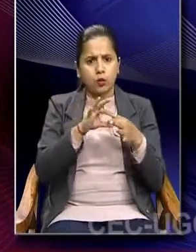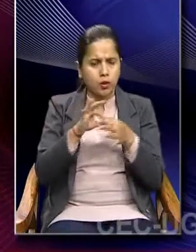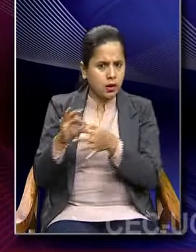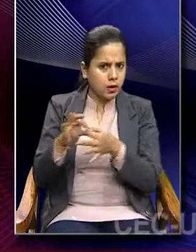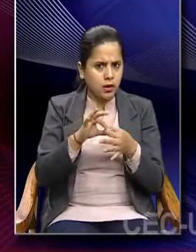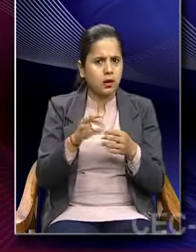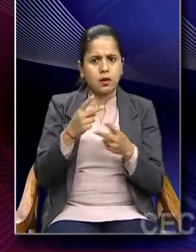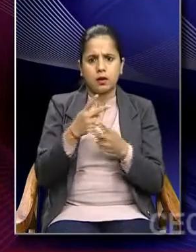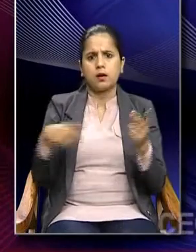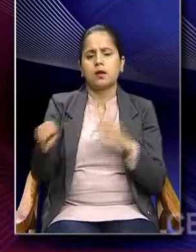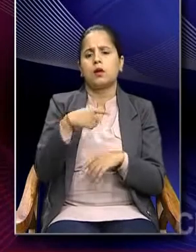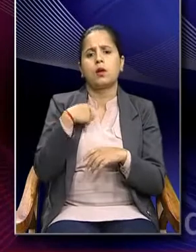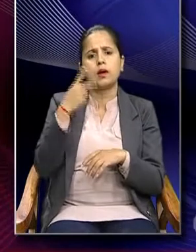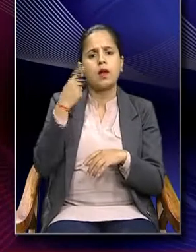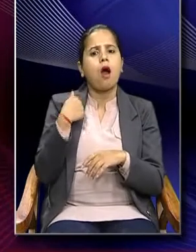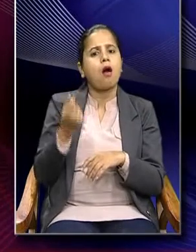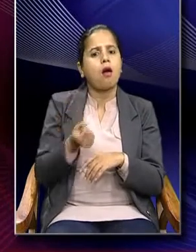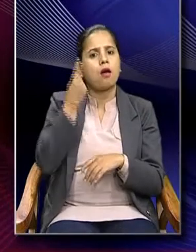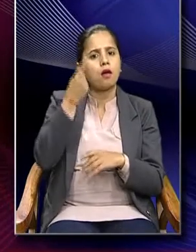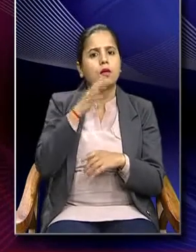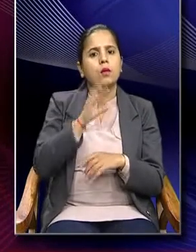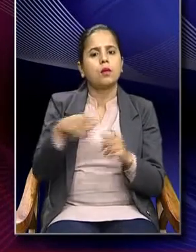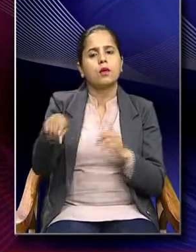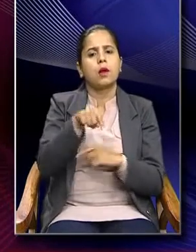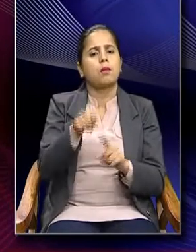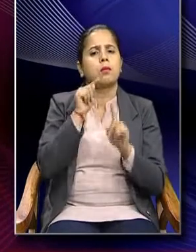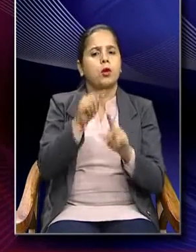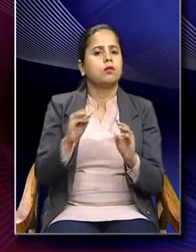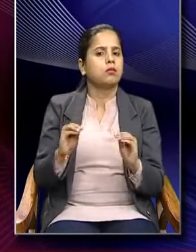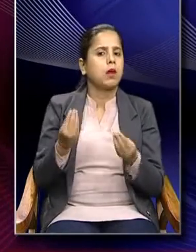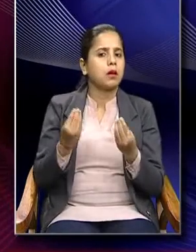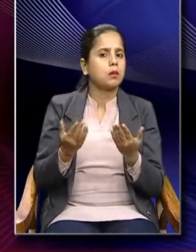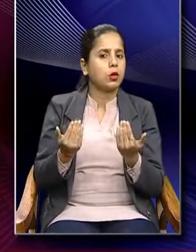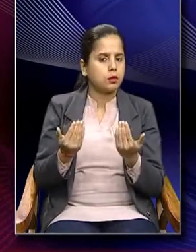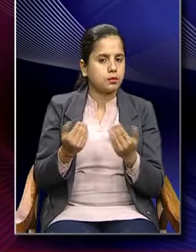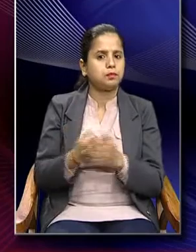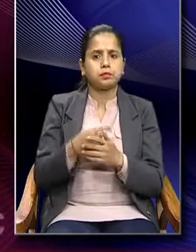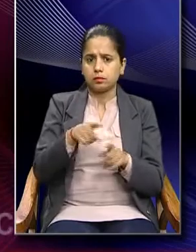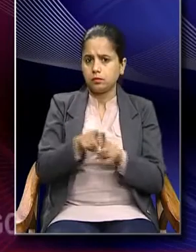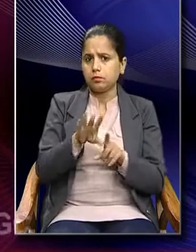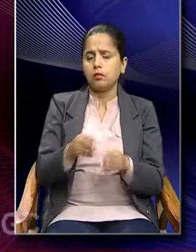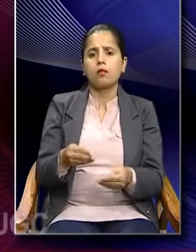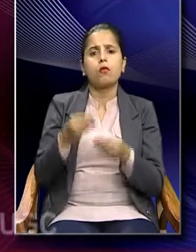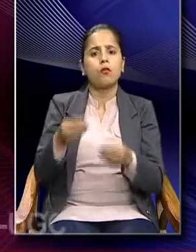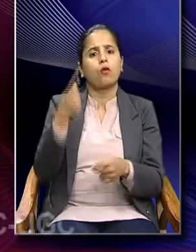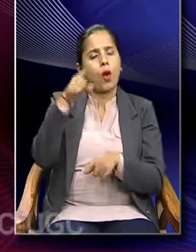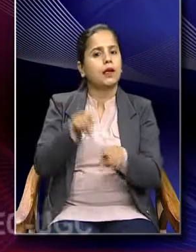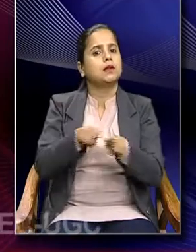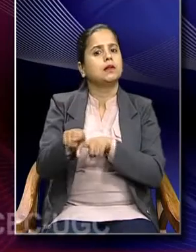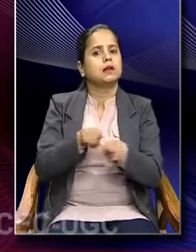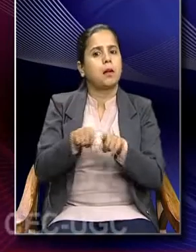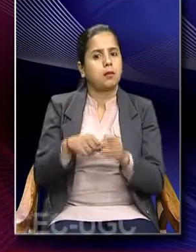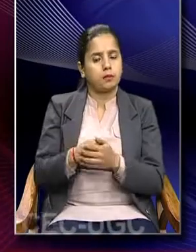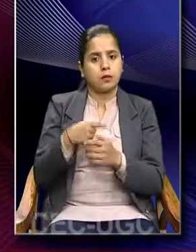of state, then we'll understand this particular point better. They have also given an example. For example,